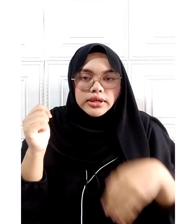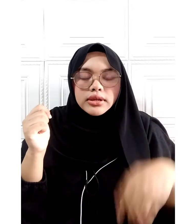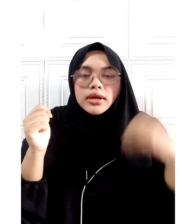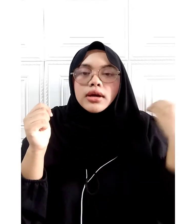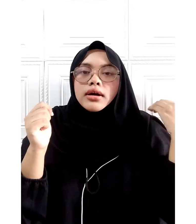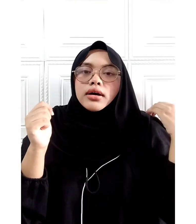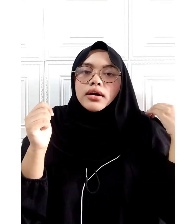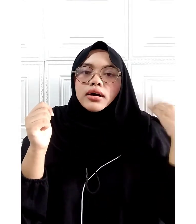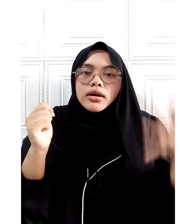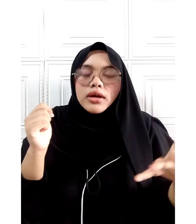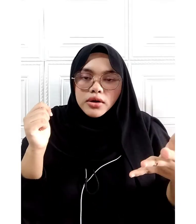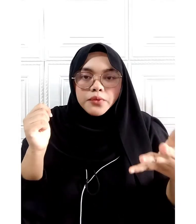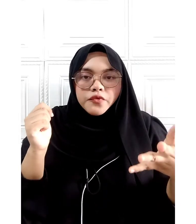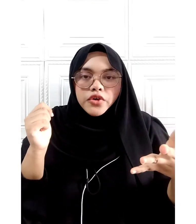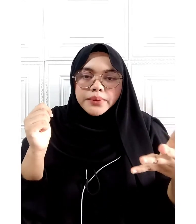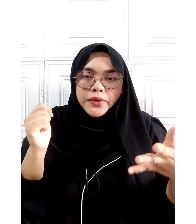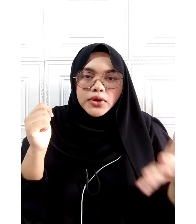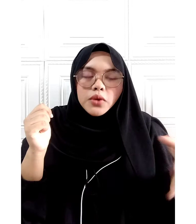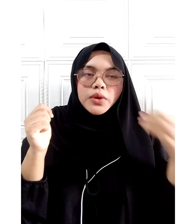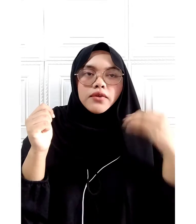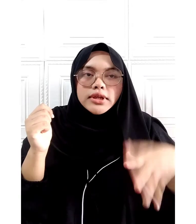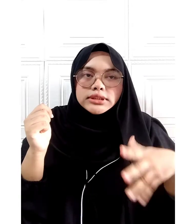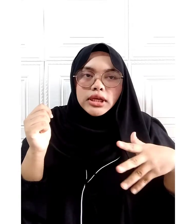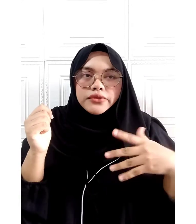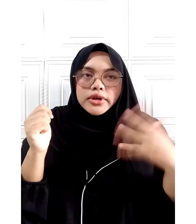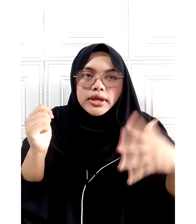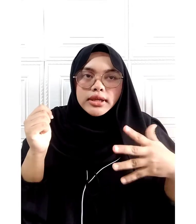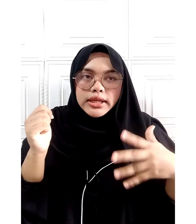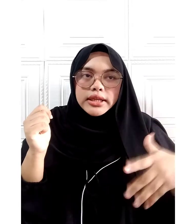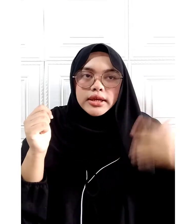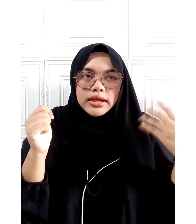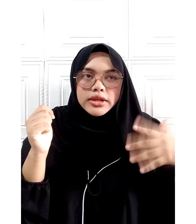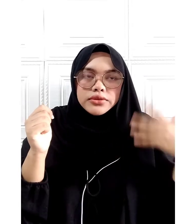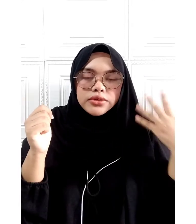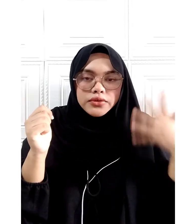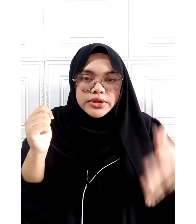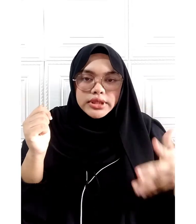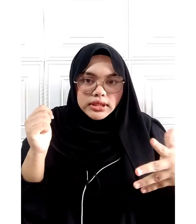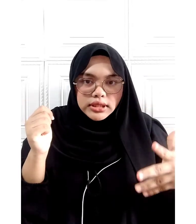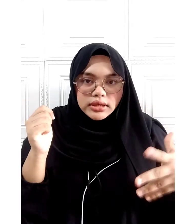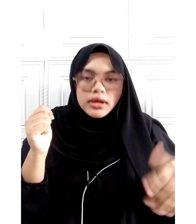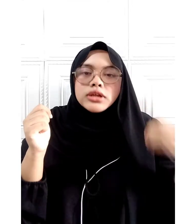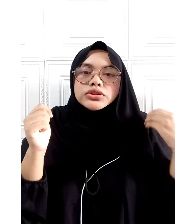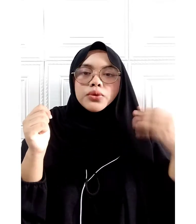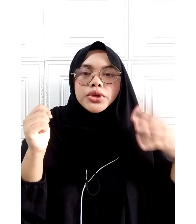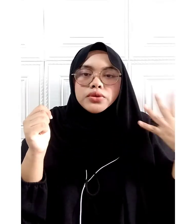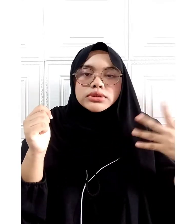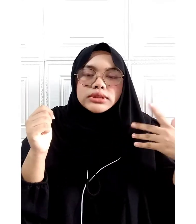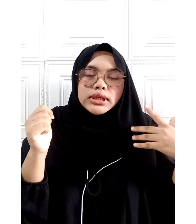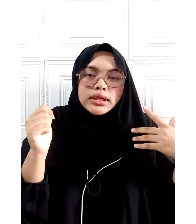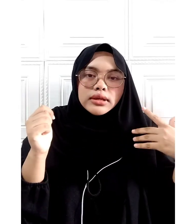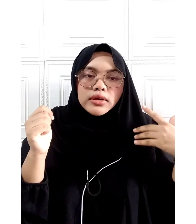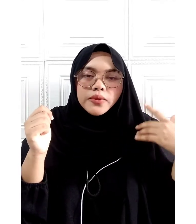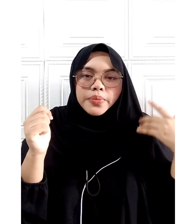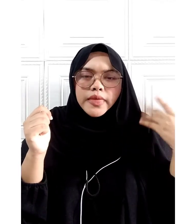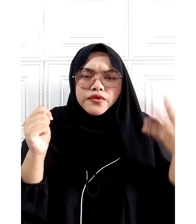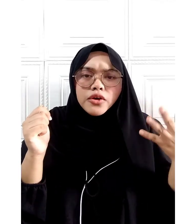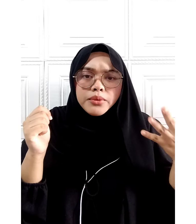end. For the point load, we actually have to calculate it theoretically. So we use the